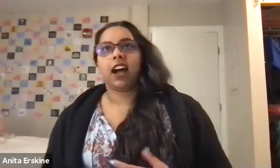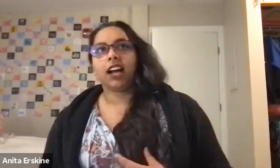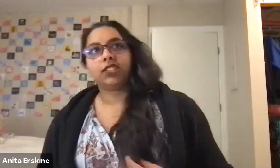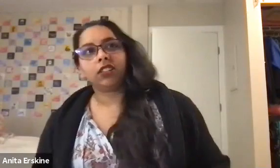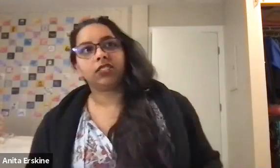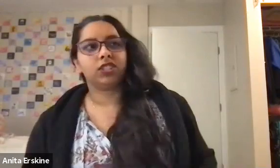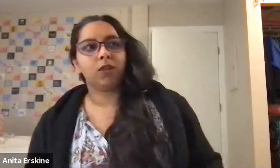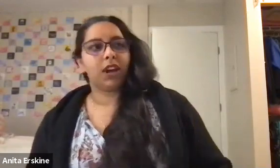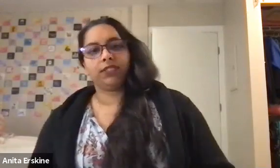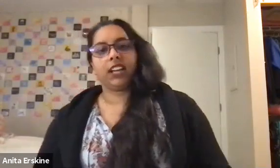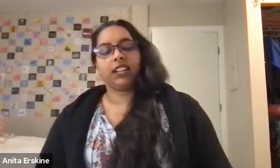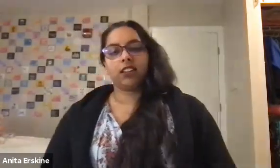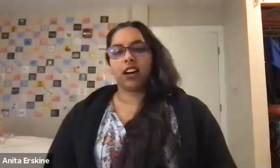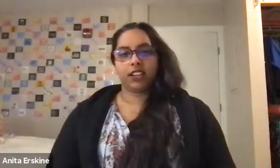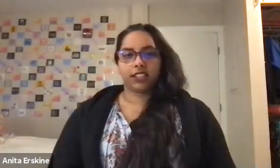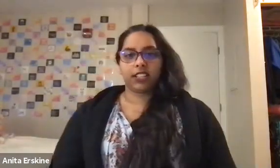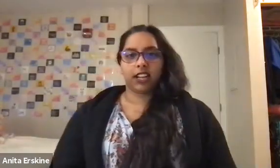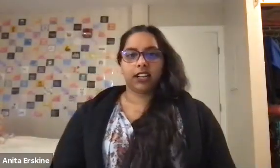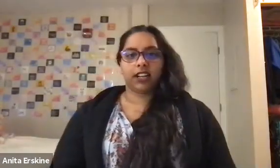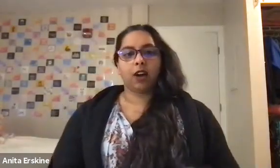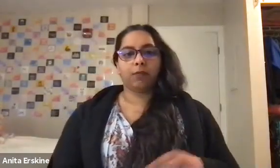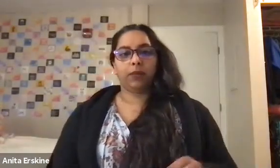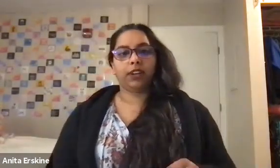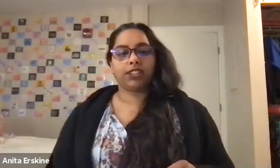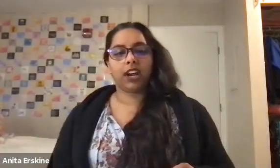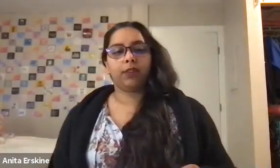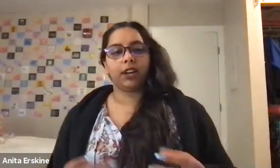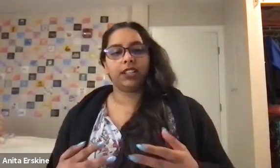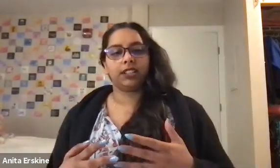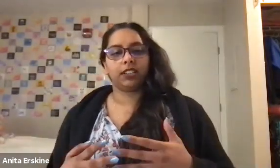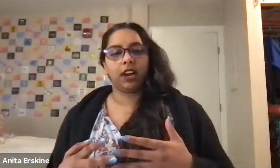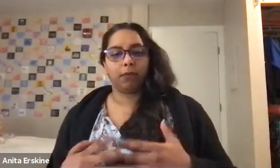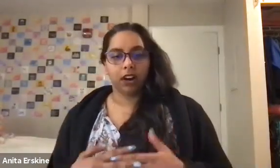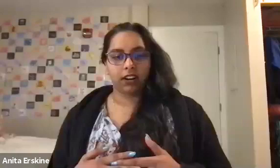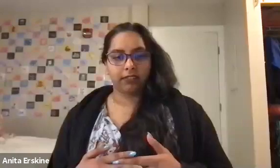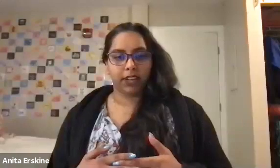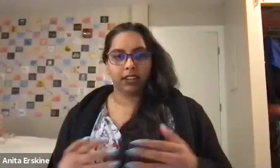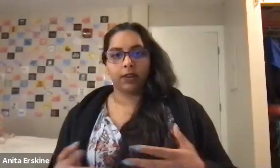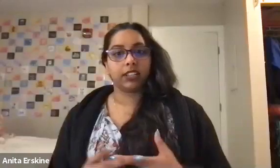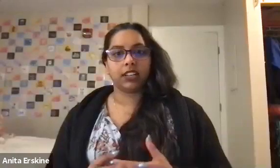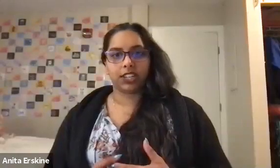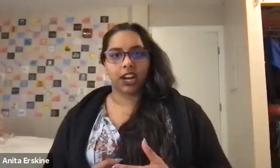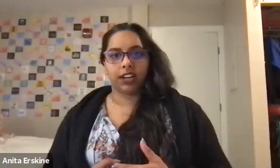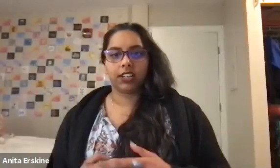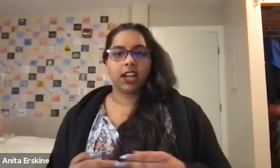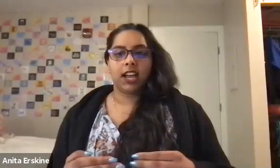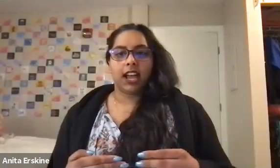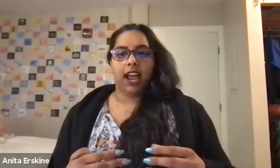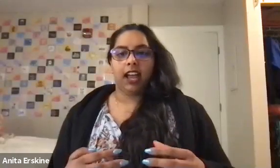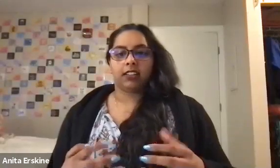kid, I struggled so much with kids not understanding how my wheelchair was a part of me and that wasn't going to